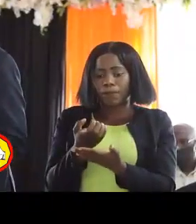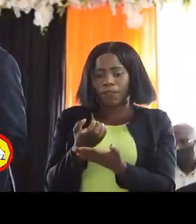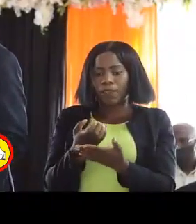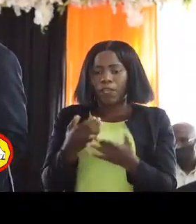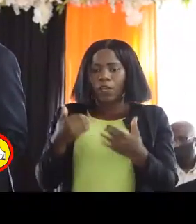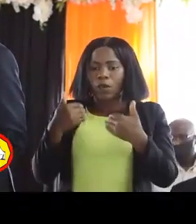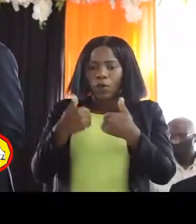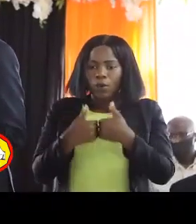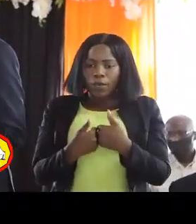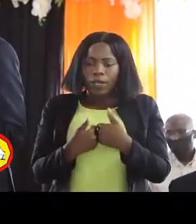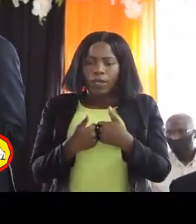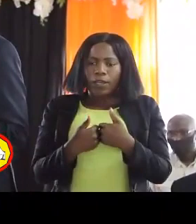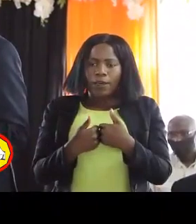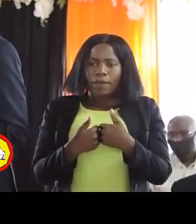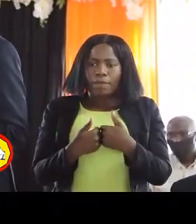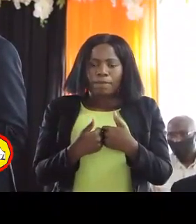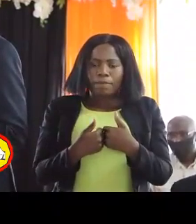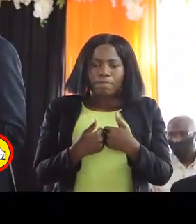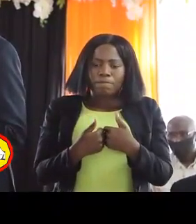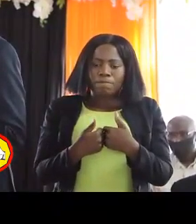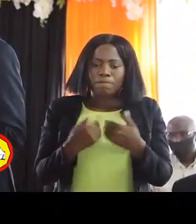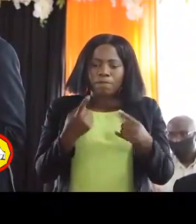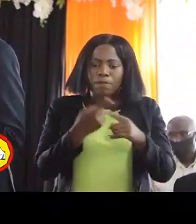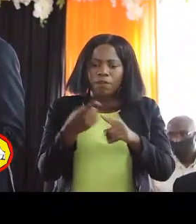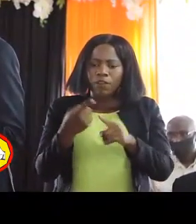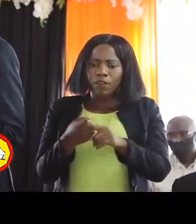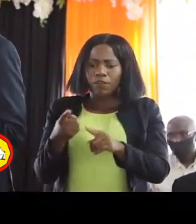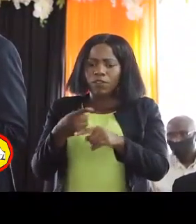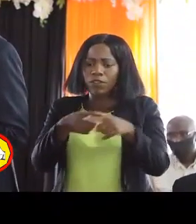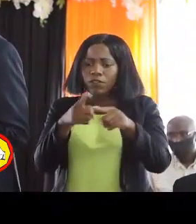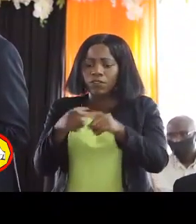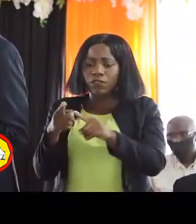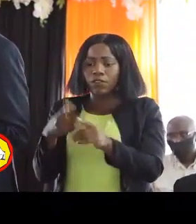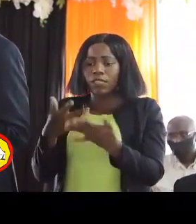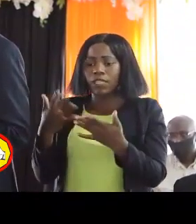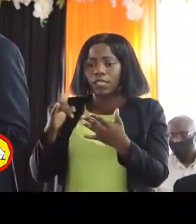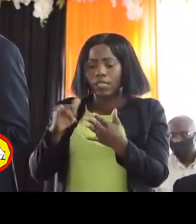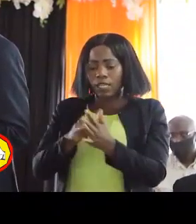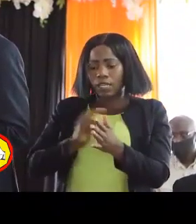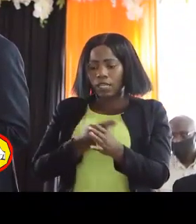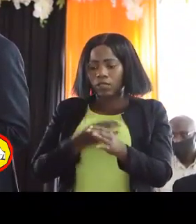There are certain sectors of the economy that we are going to prioritize